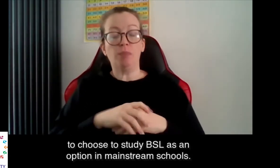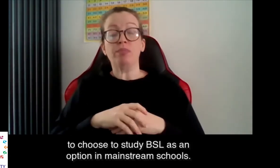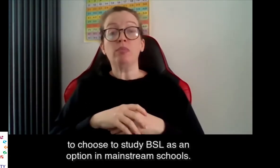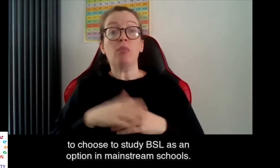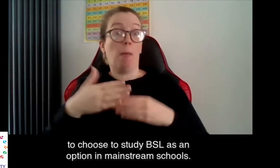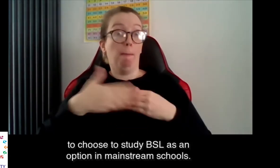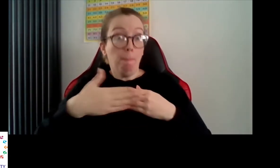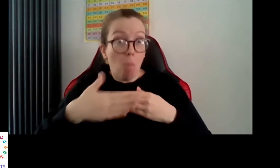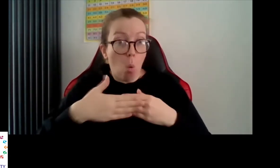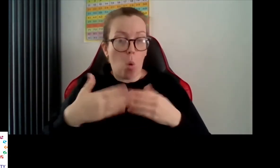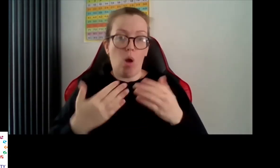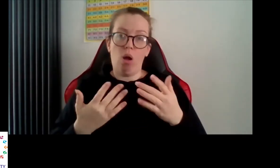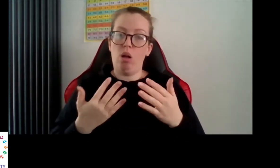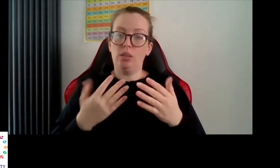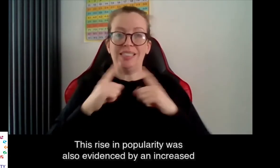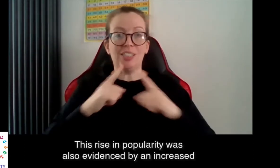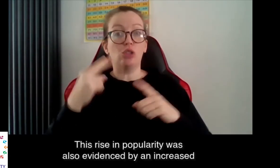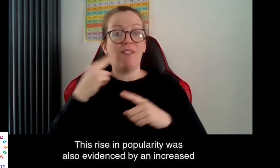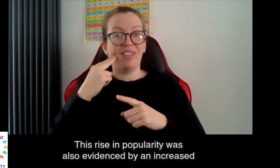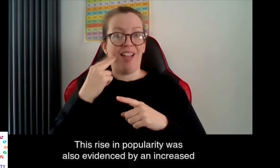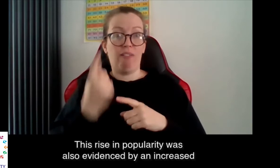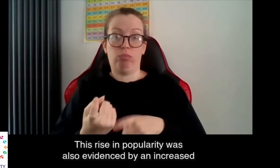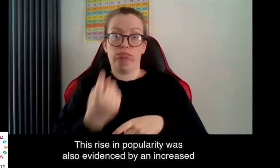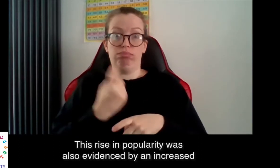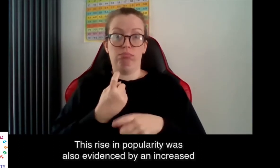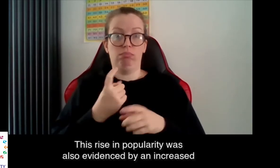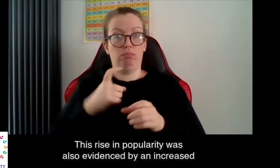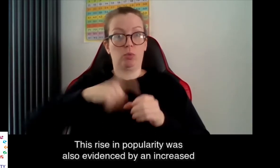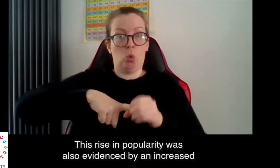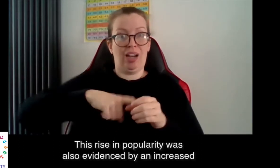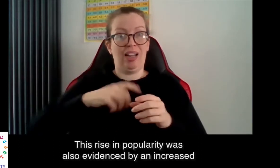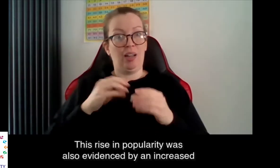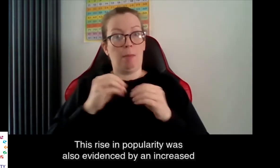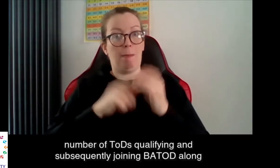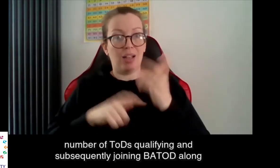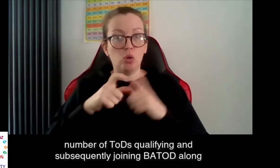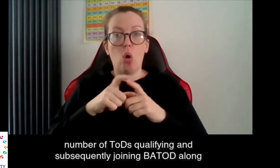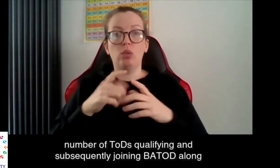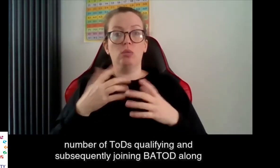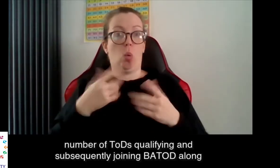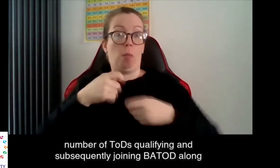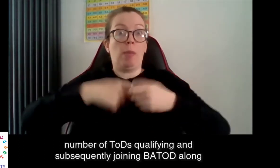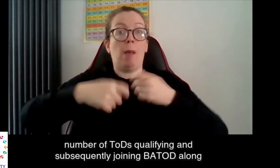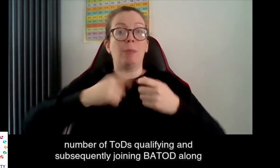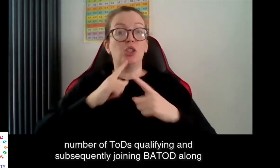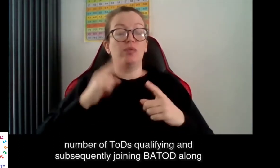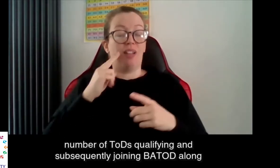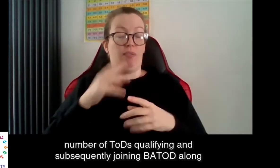mainstream schools. This rise in popularity was also evidenced by an increased number of ToDs qualifying and